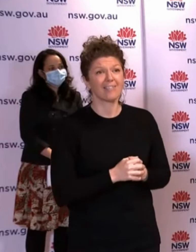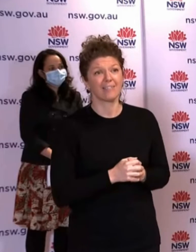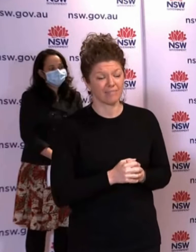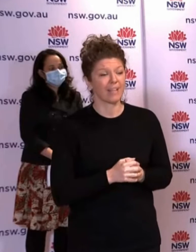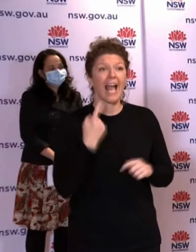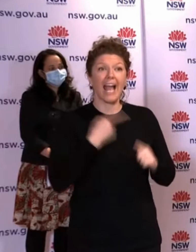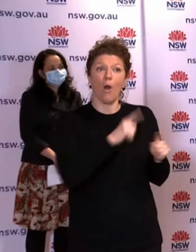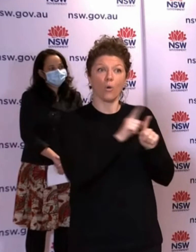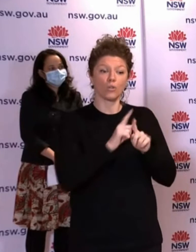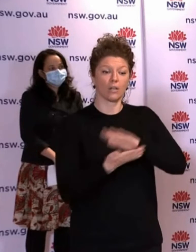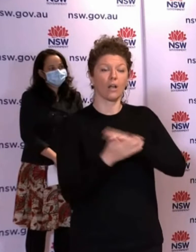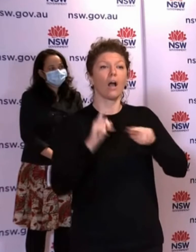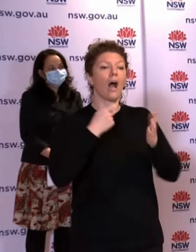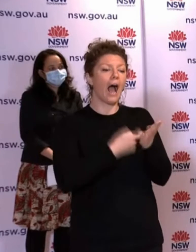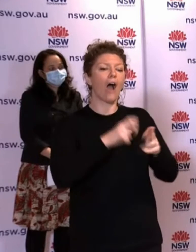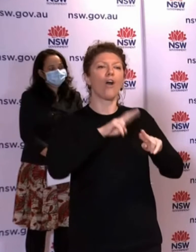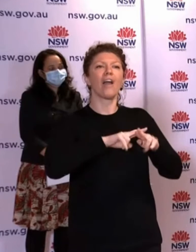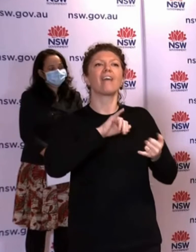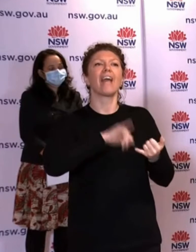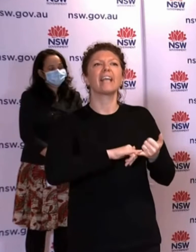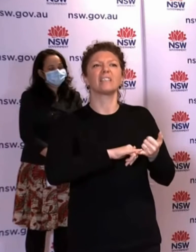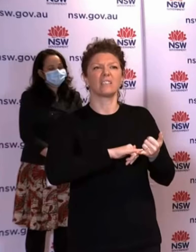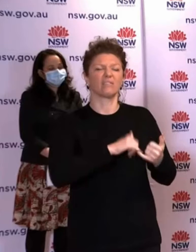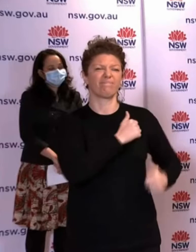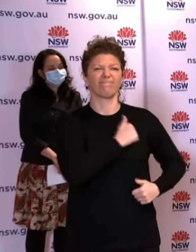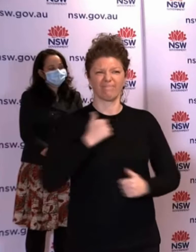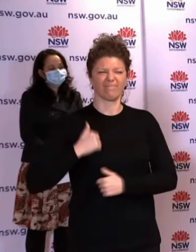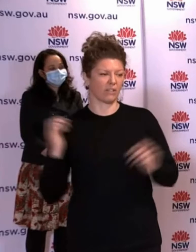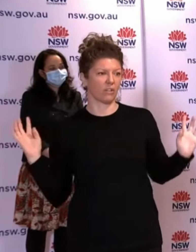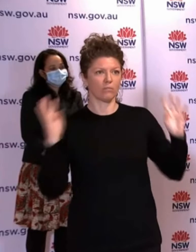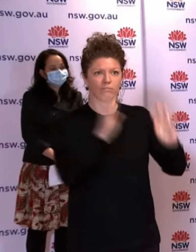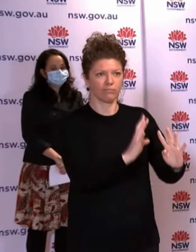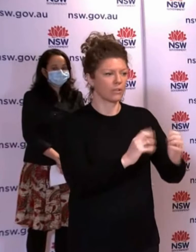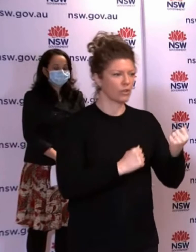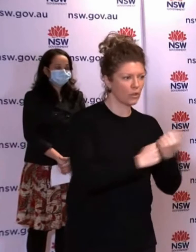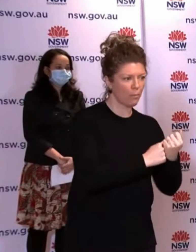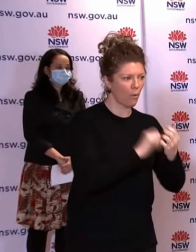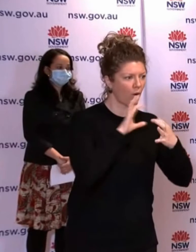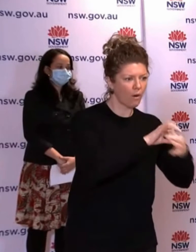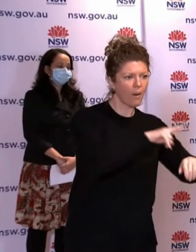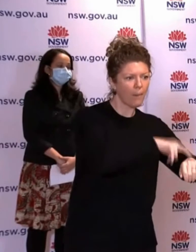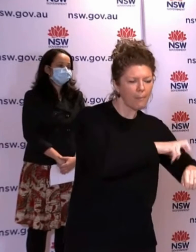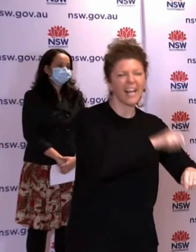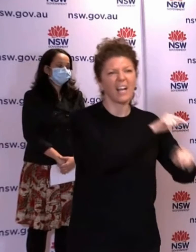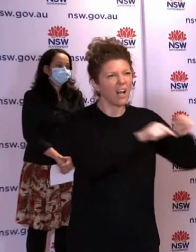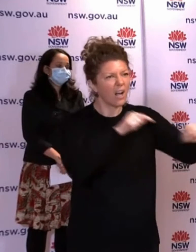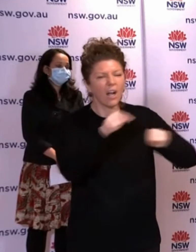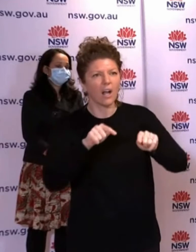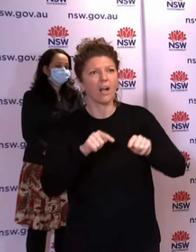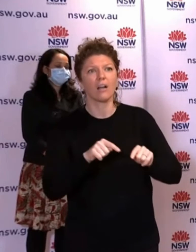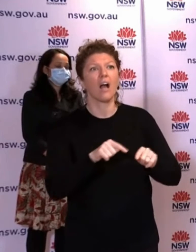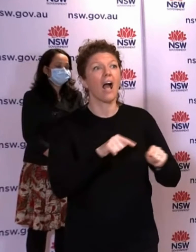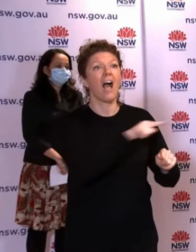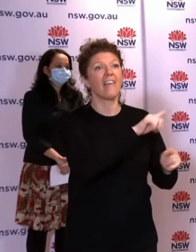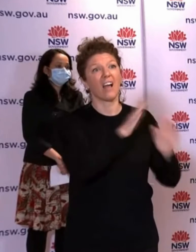that plan and support those local operations, and of course that feeds into the CERCON here at St